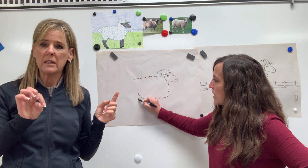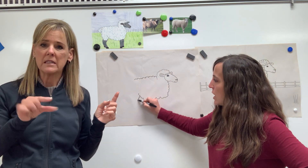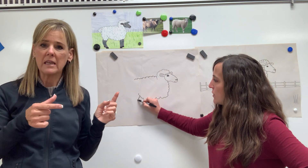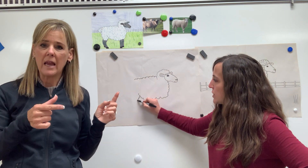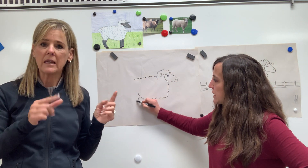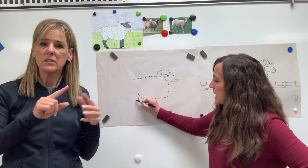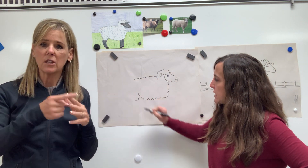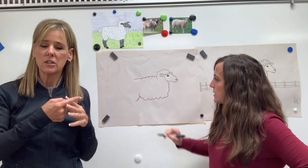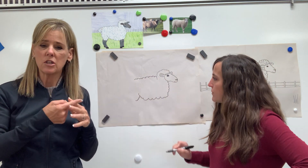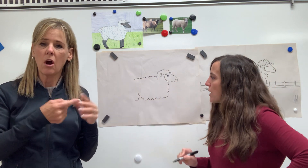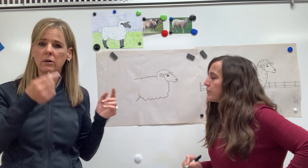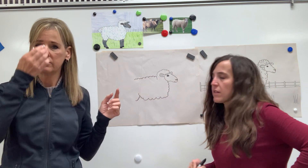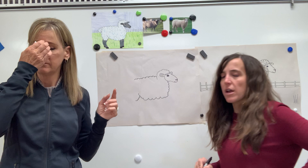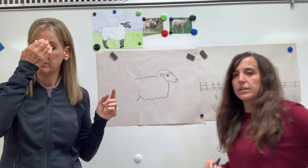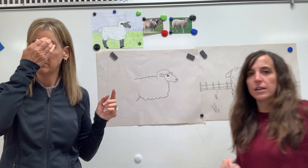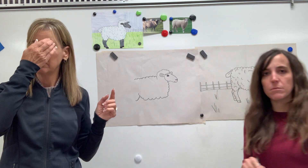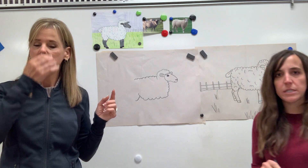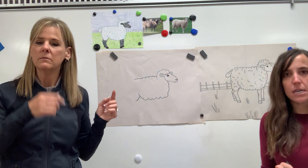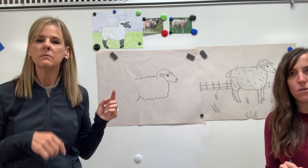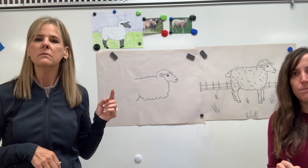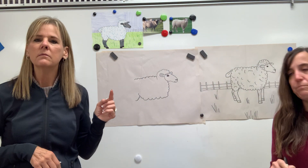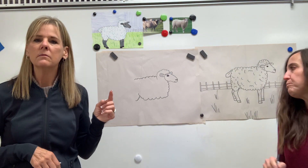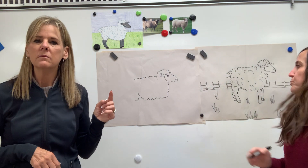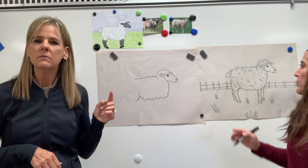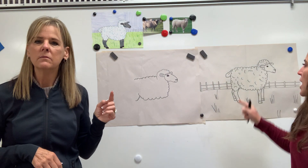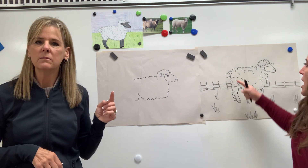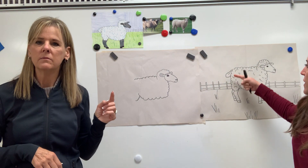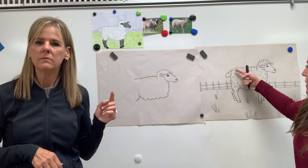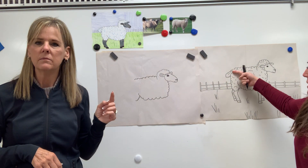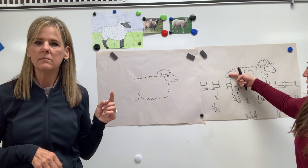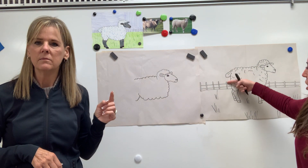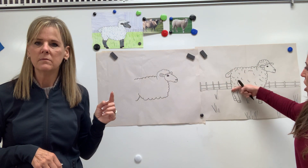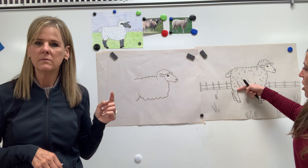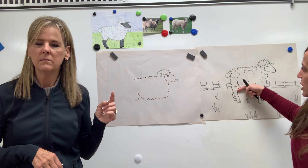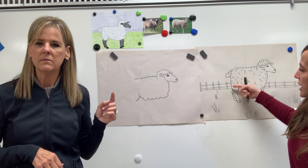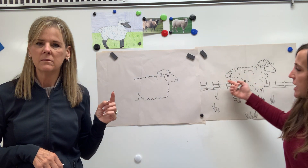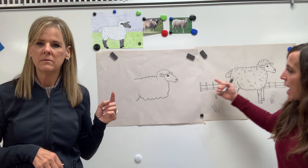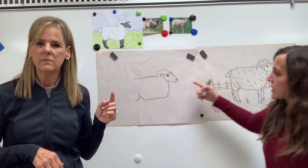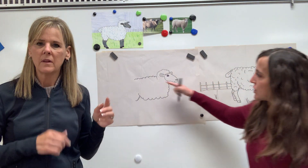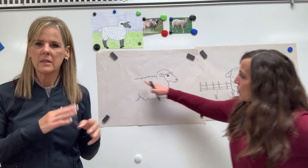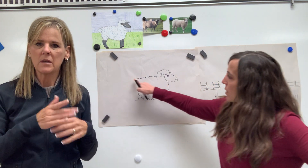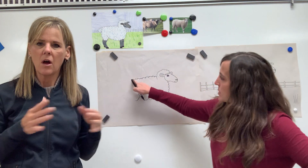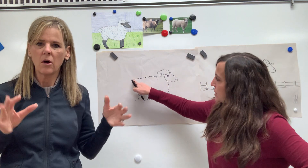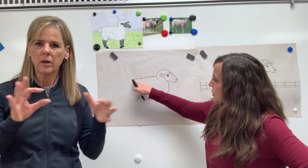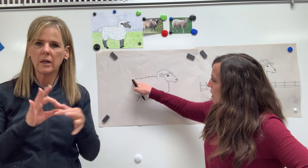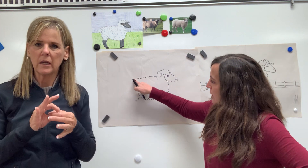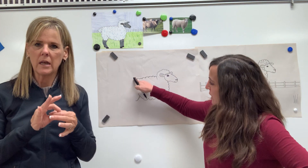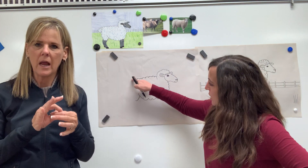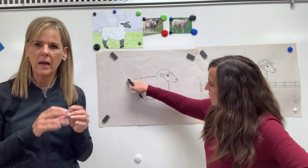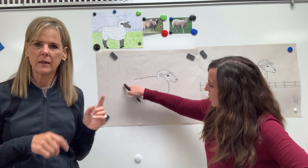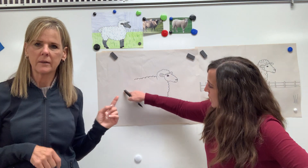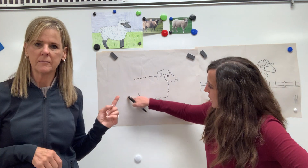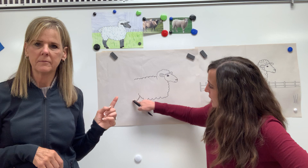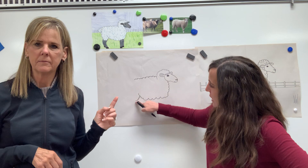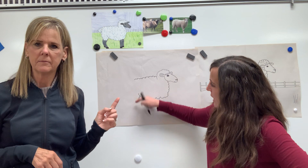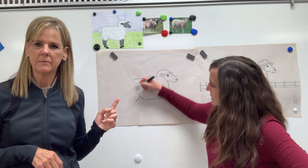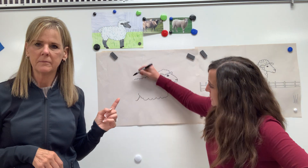another slanted fluffy line that comes down. And this is all gonna connect. So I'm gonna start here, connect it